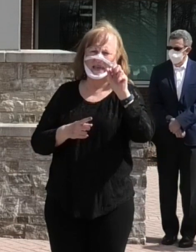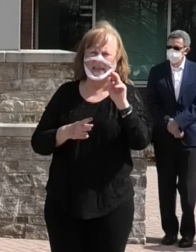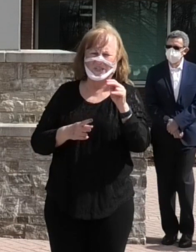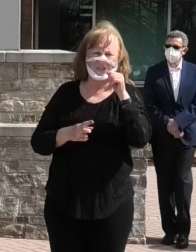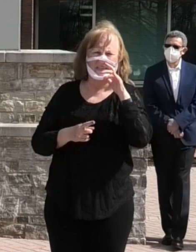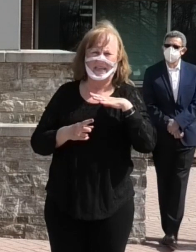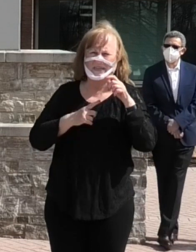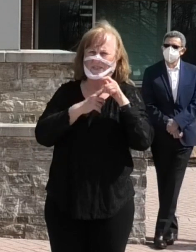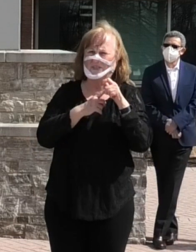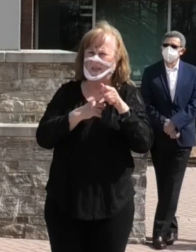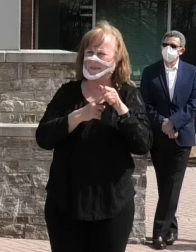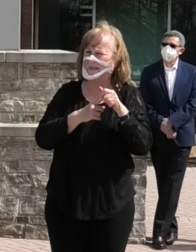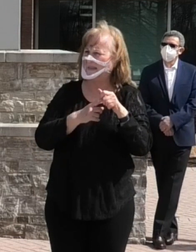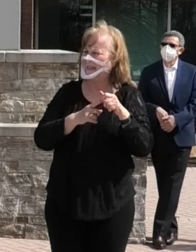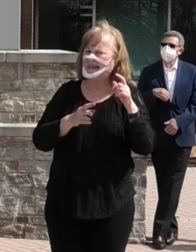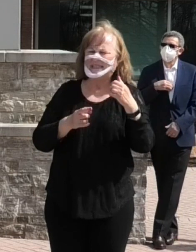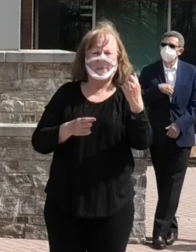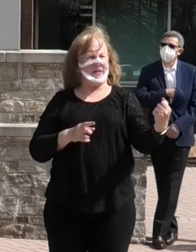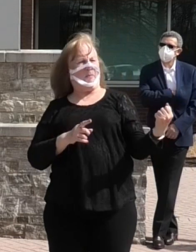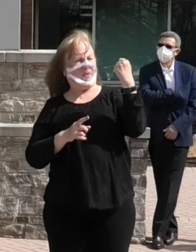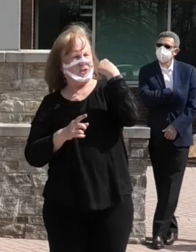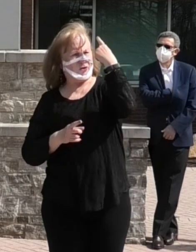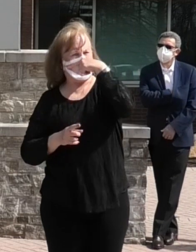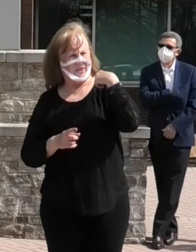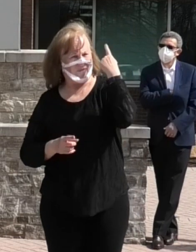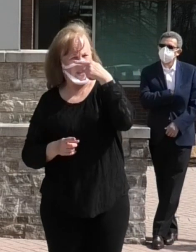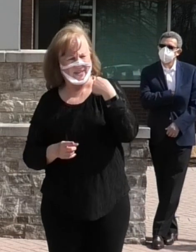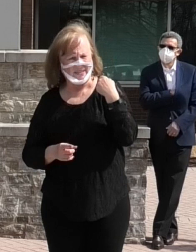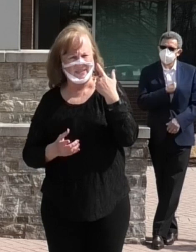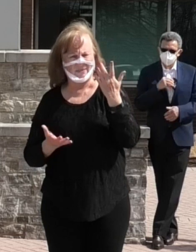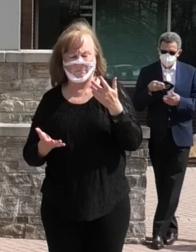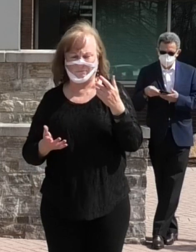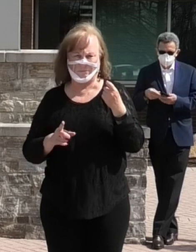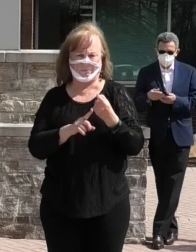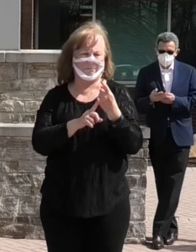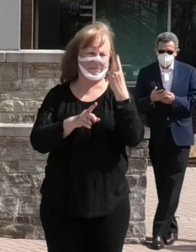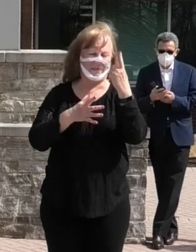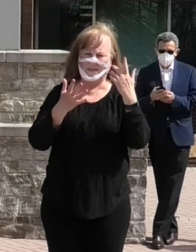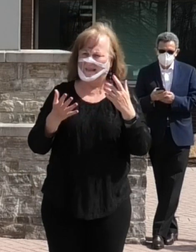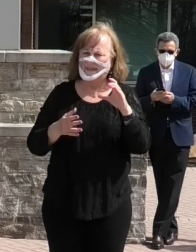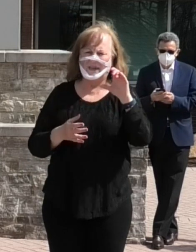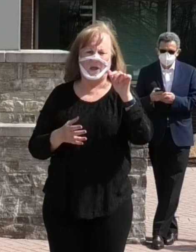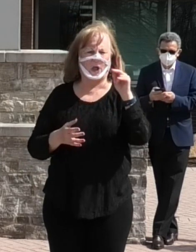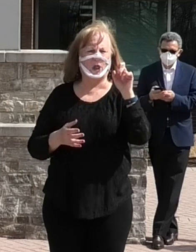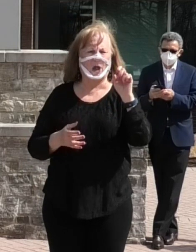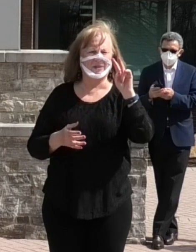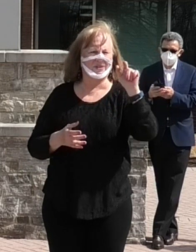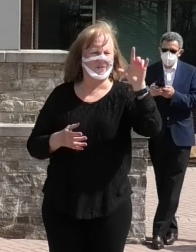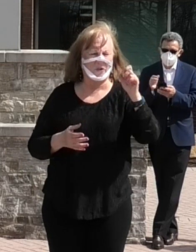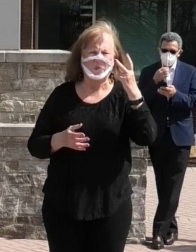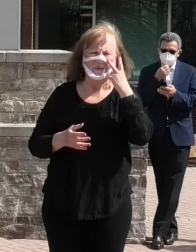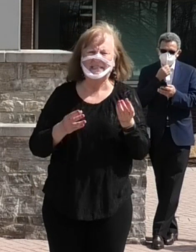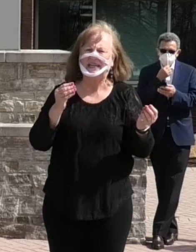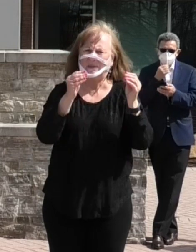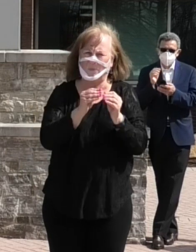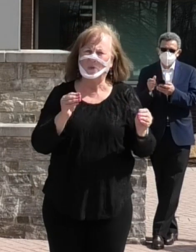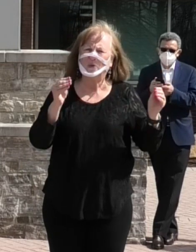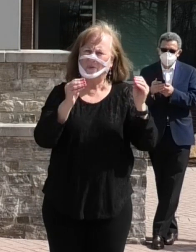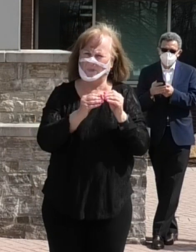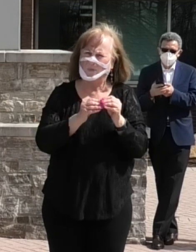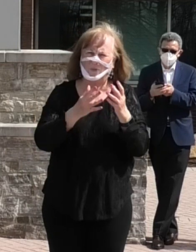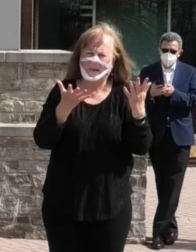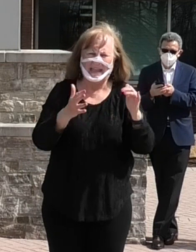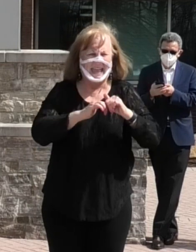and she was punched in the face randomly in Clarksville. We're seeing more and more of this. How